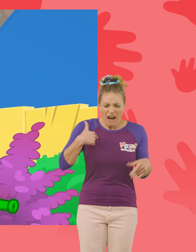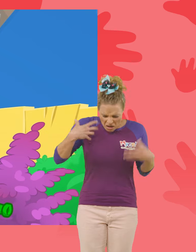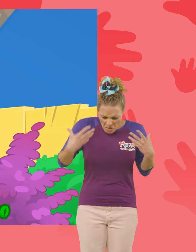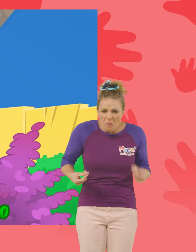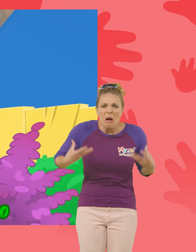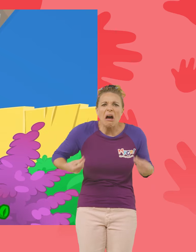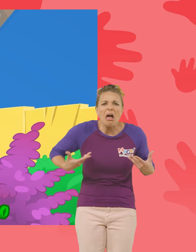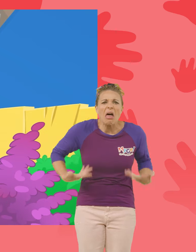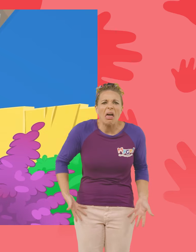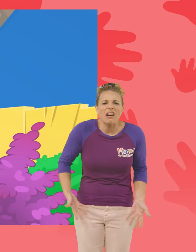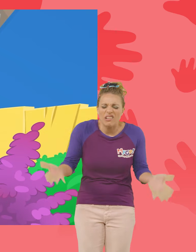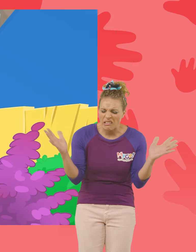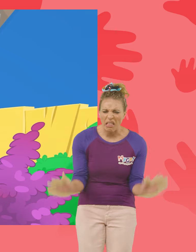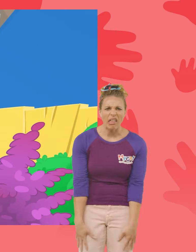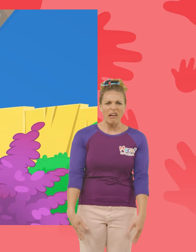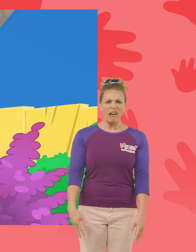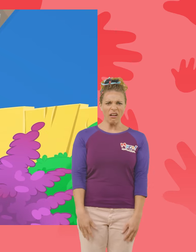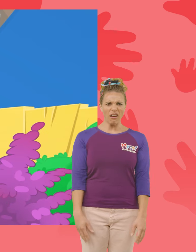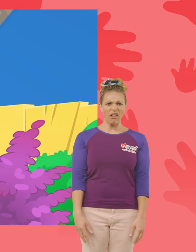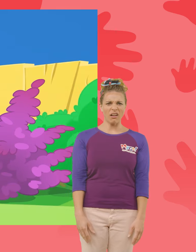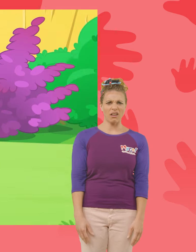Now I'm all wet.